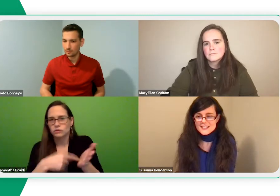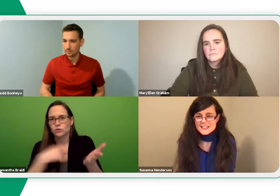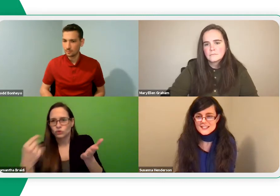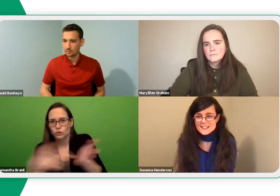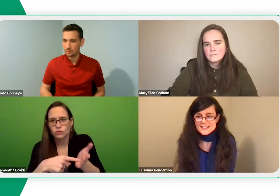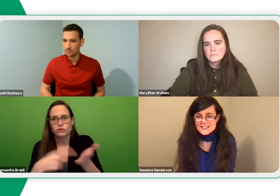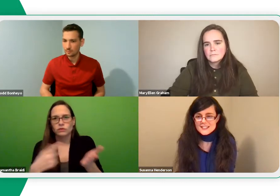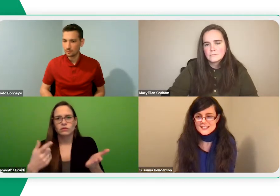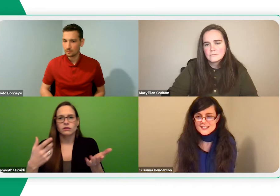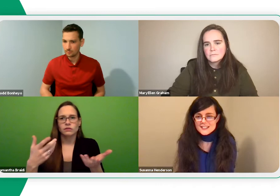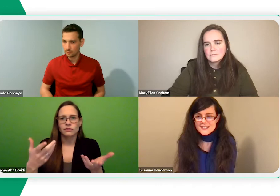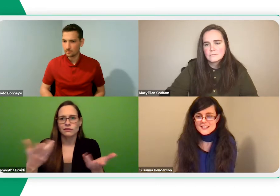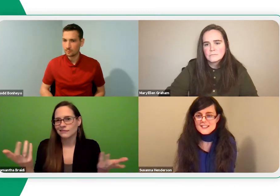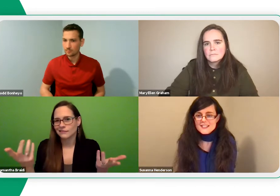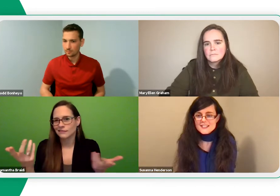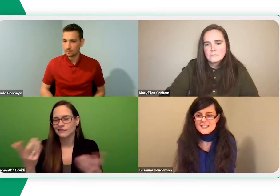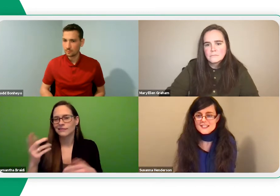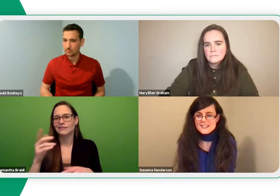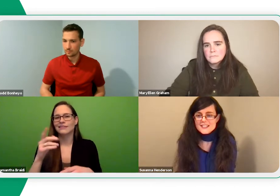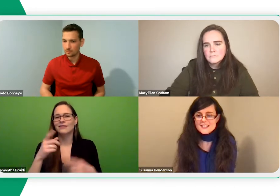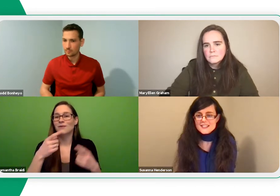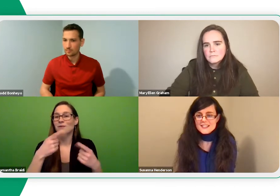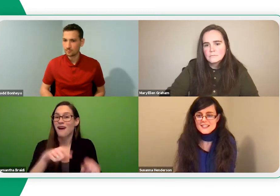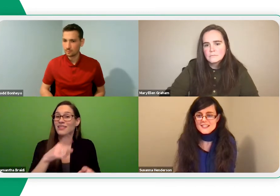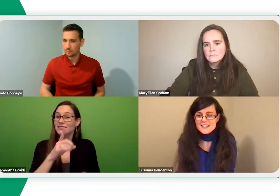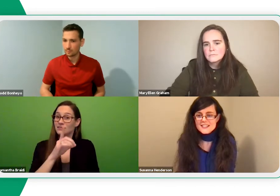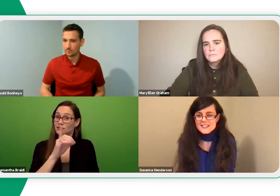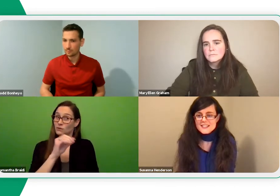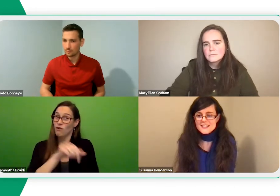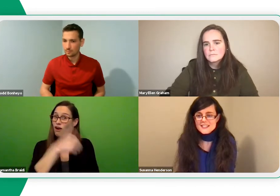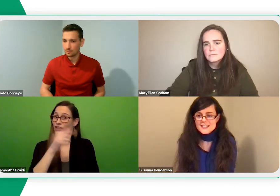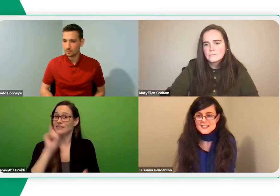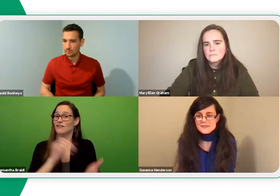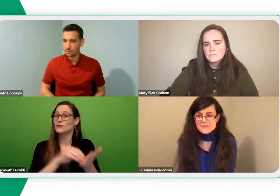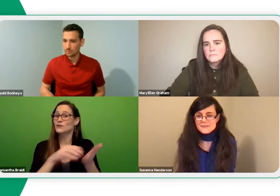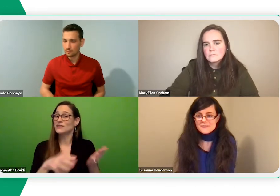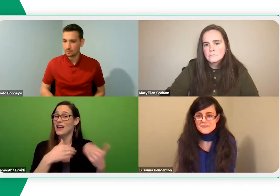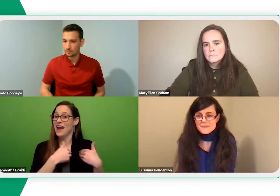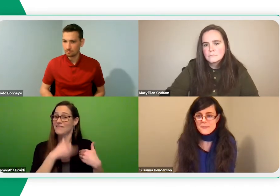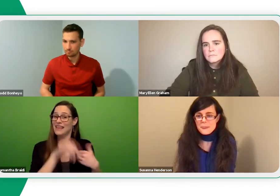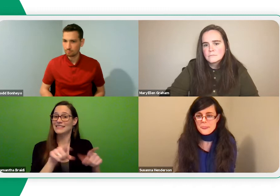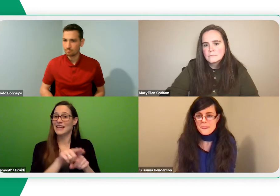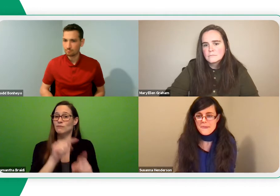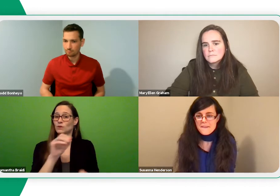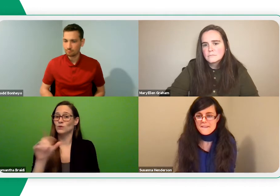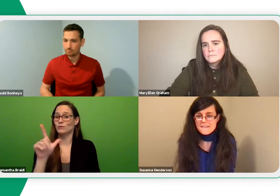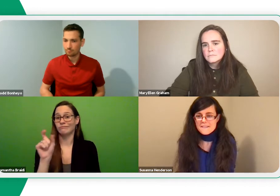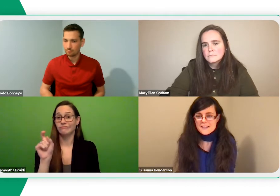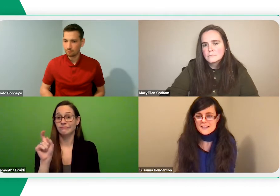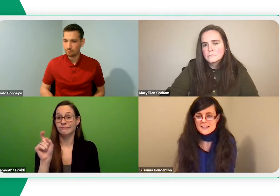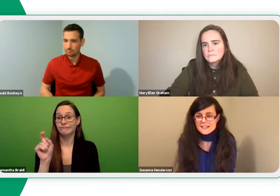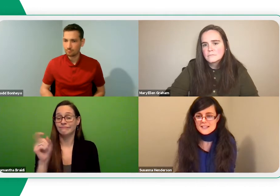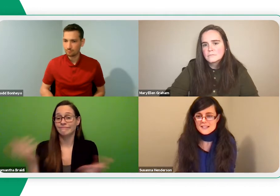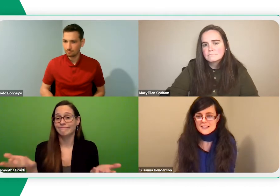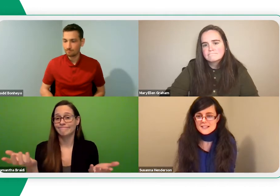asked my parents. I became a little more assertive. I said, what is this? What is that? When it came to finance. Now,